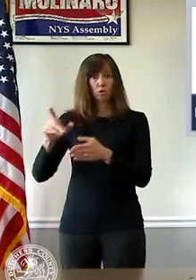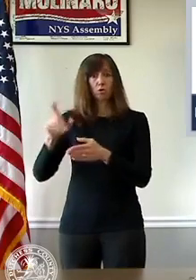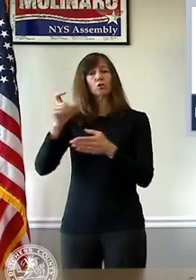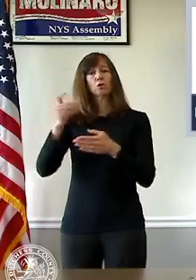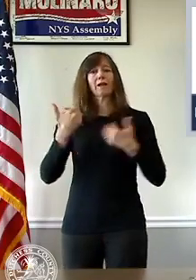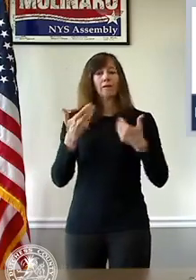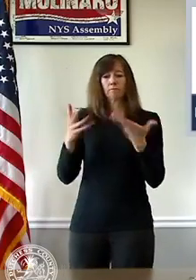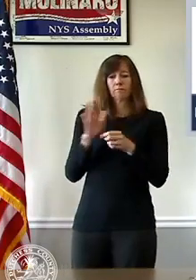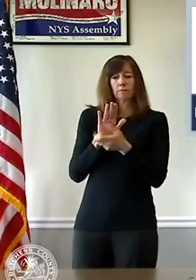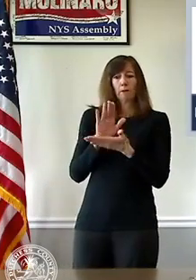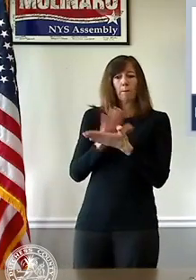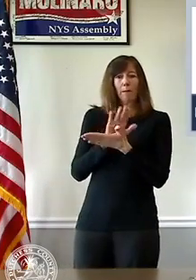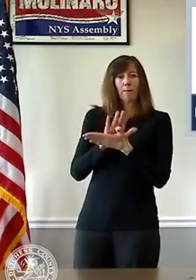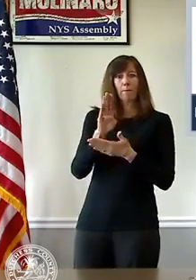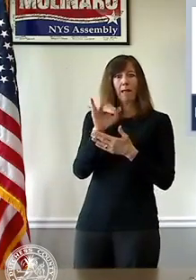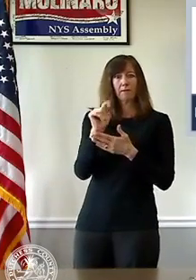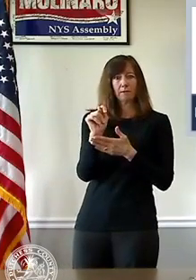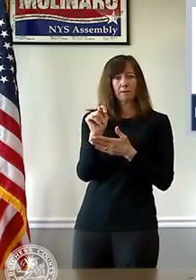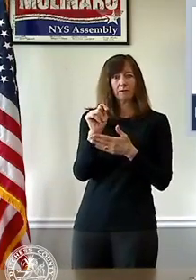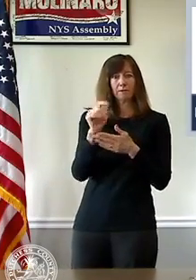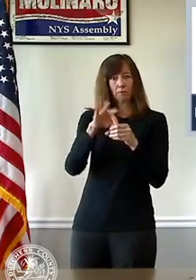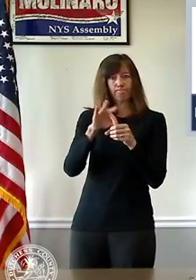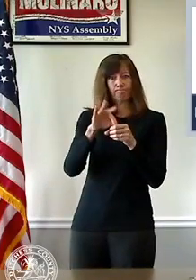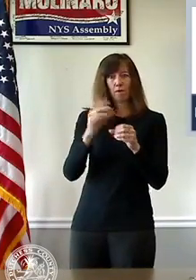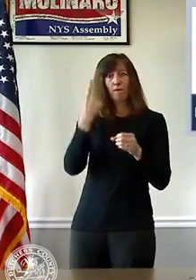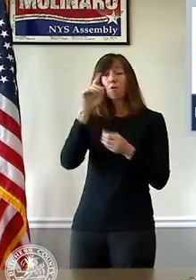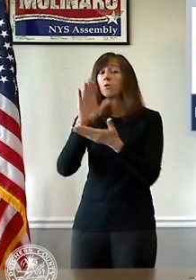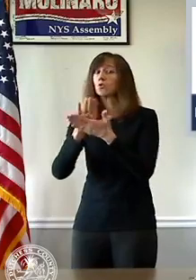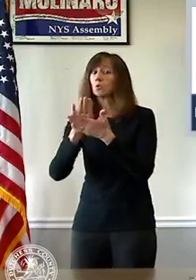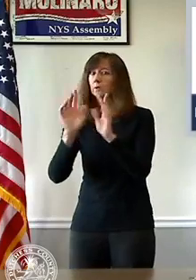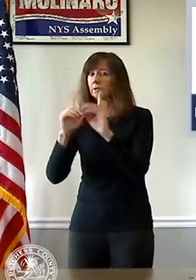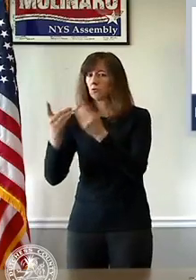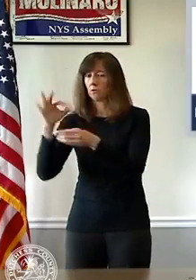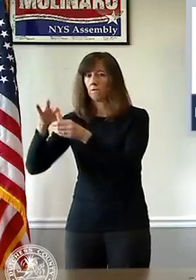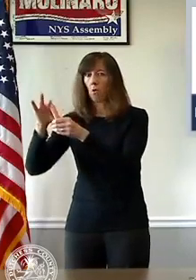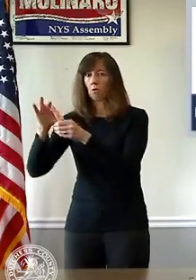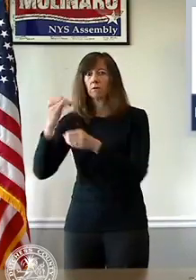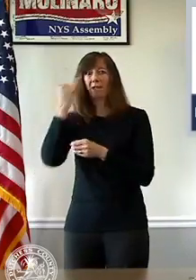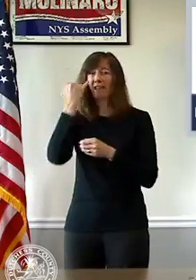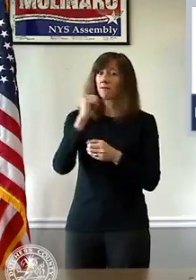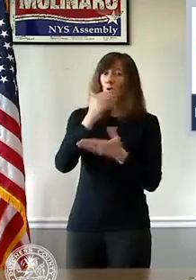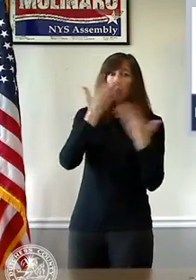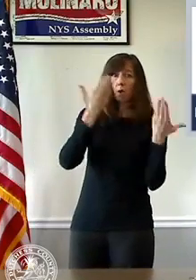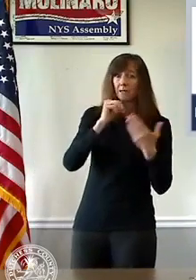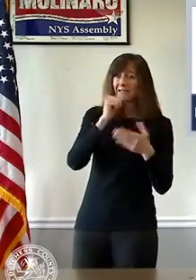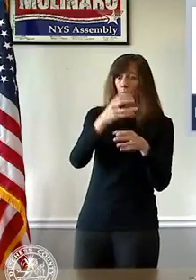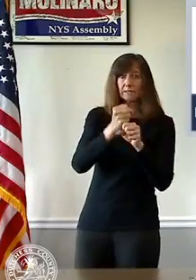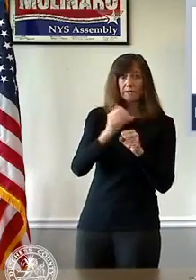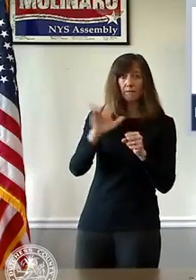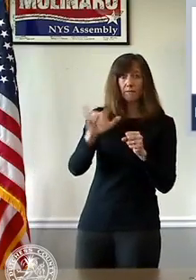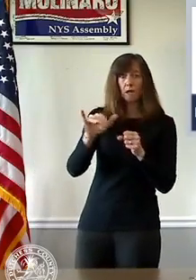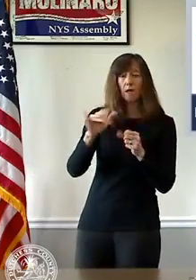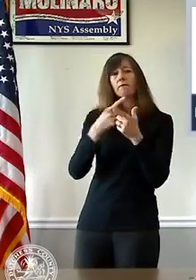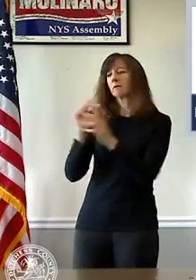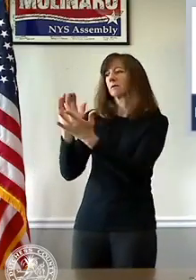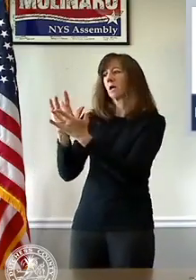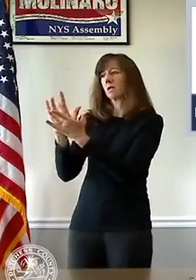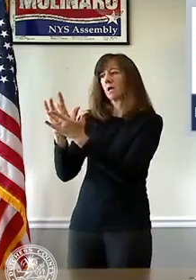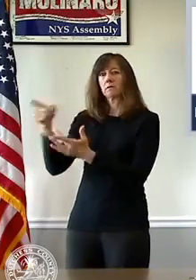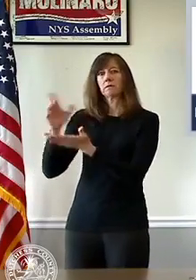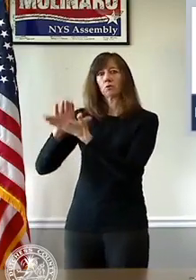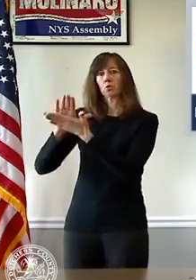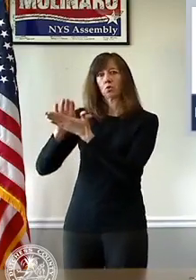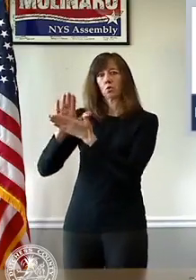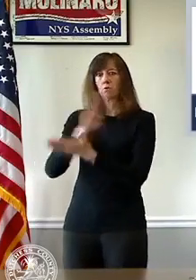your school district vote. If you have not, you should contact your school district administration, not the Board of Elections. They don't administer